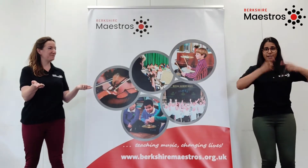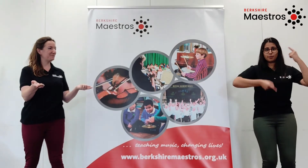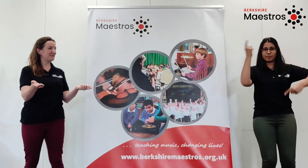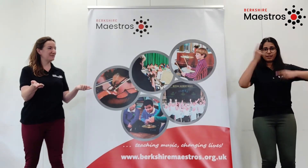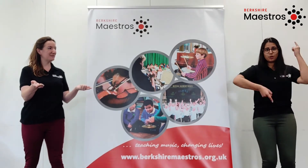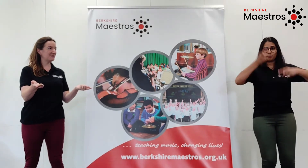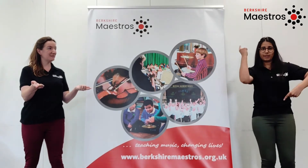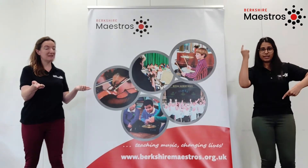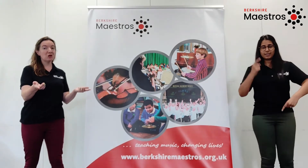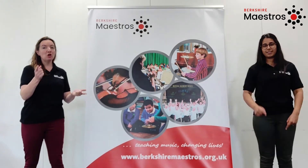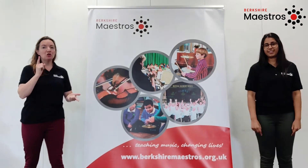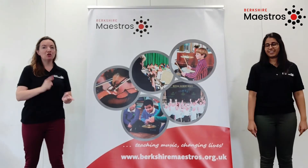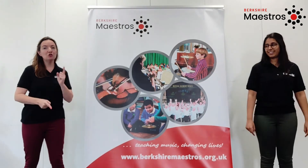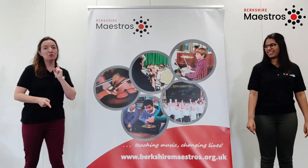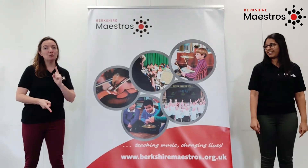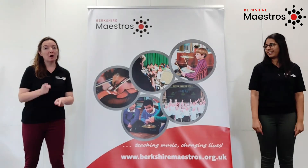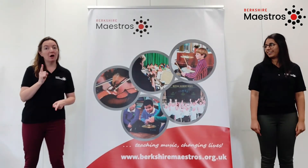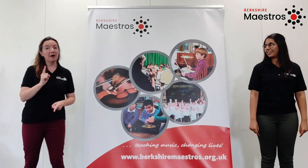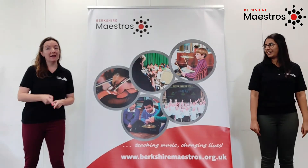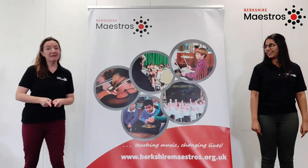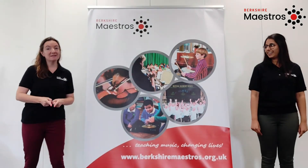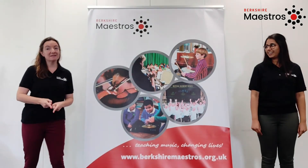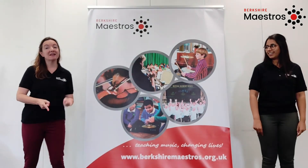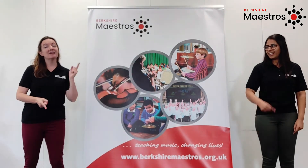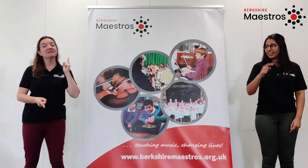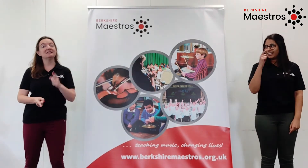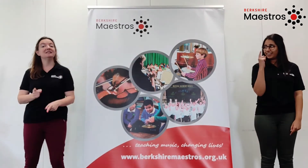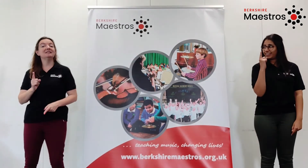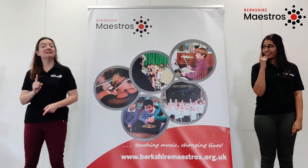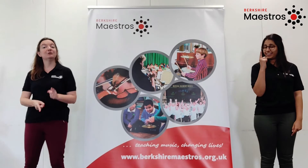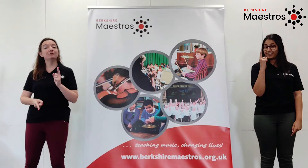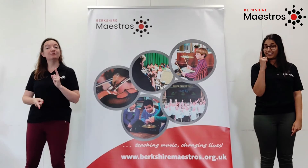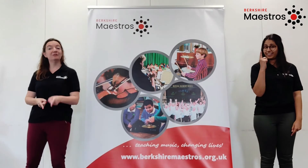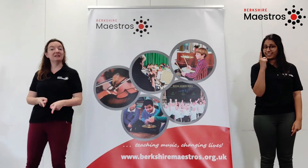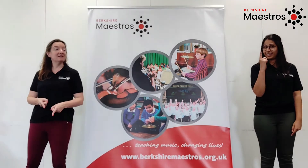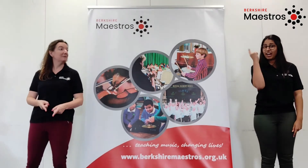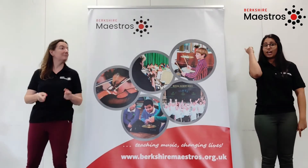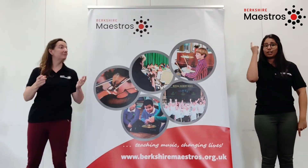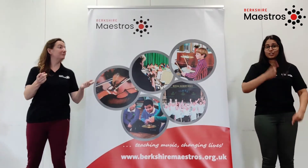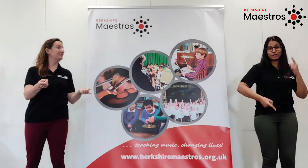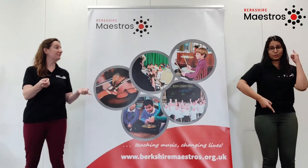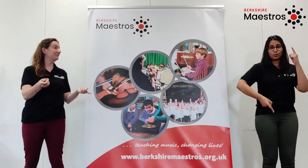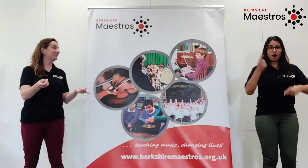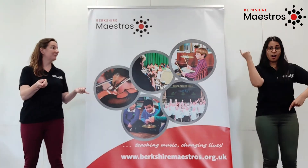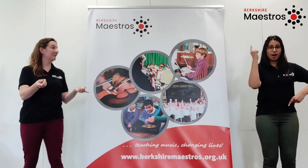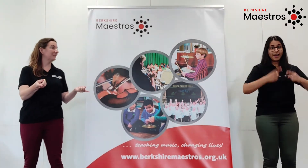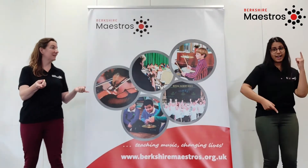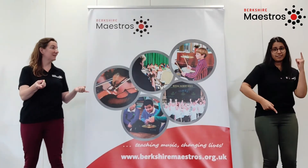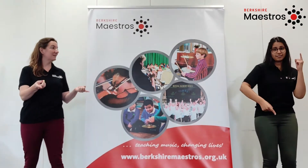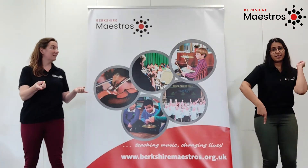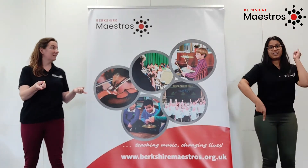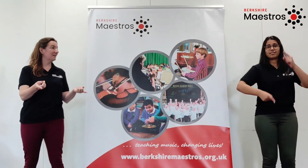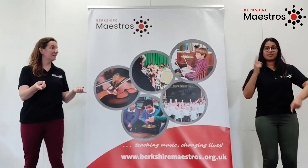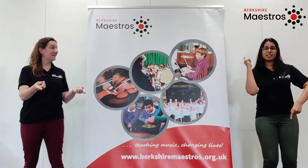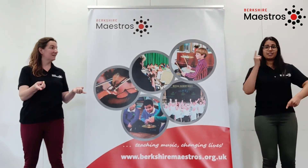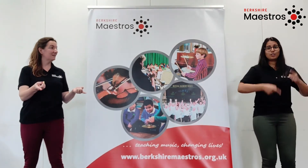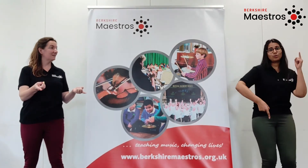M, N, O, P. Q, R, S. T U V Q R S T U